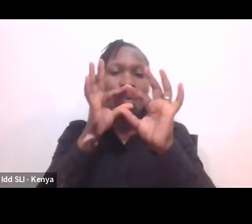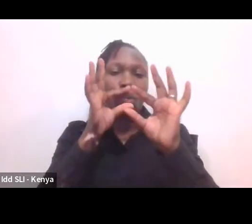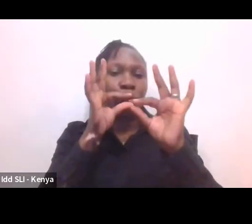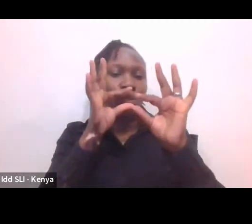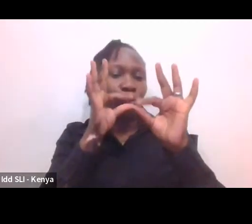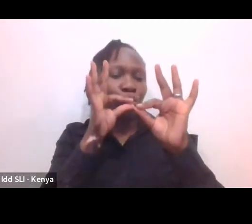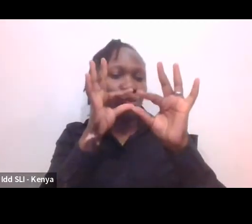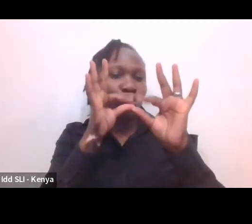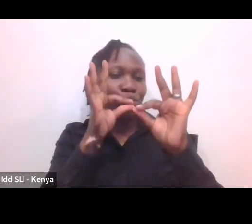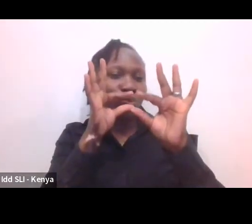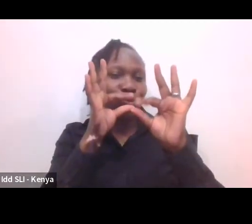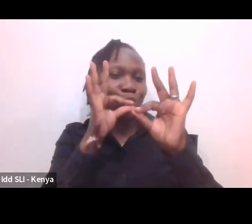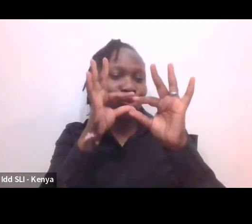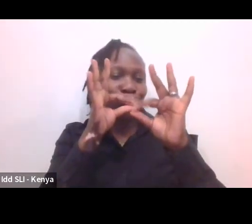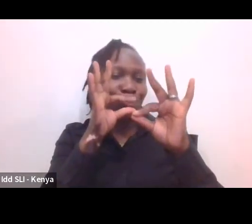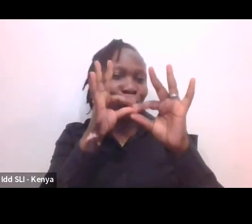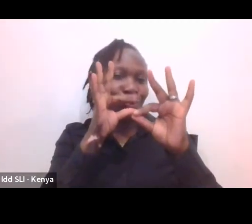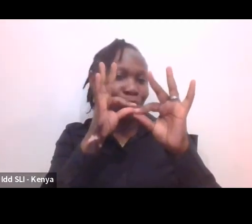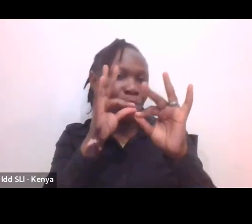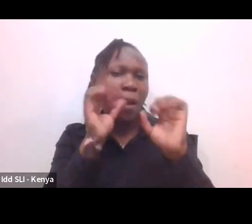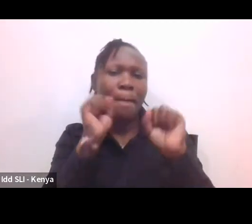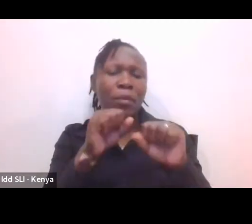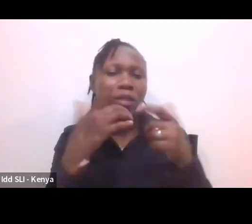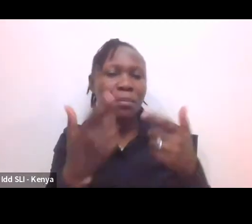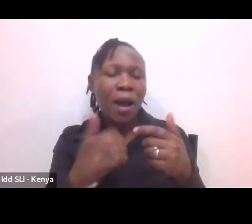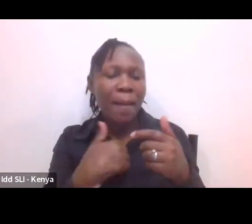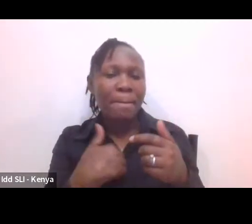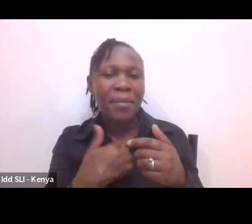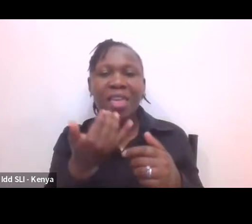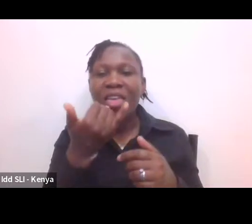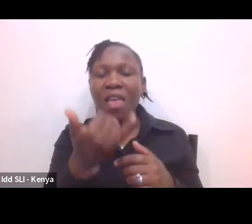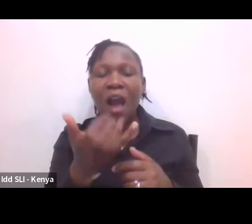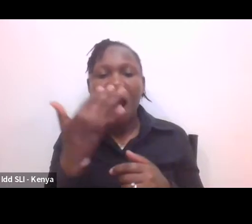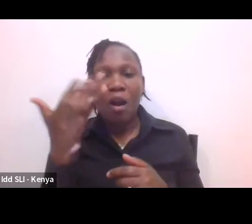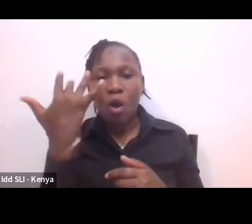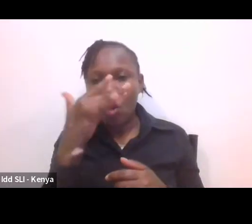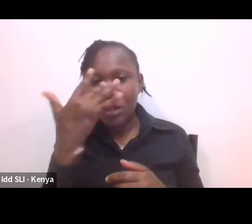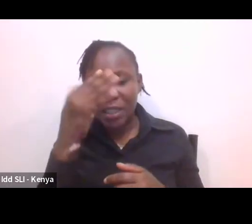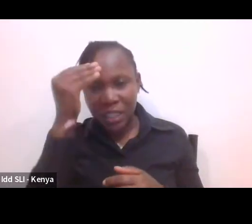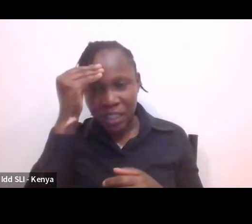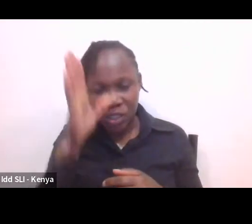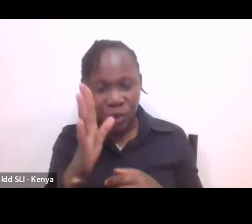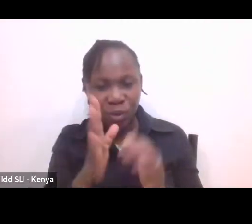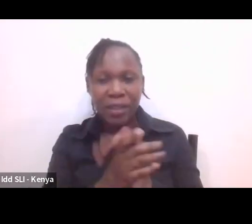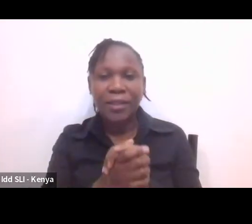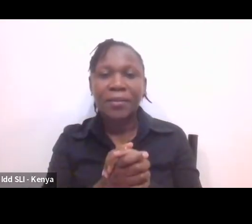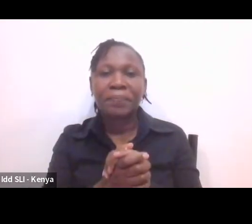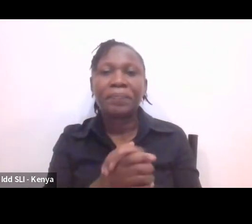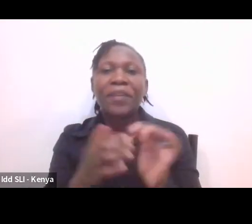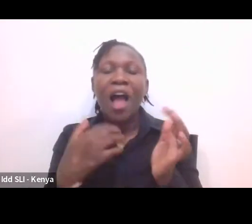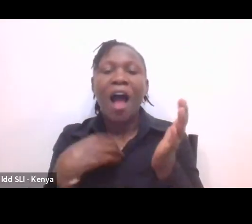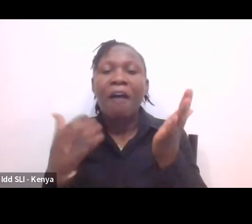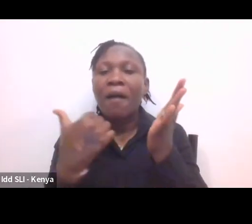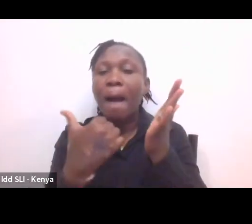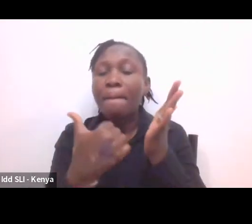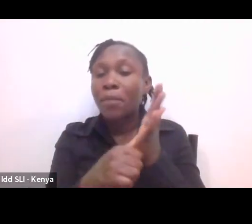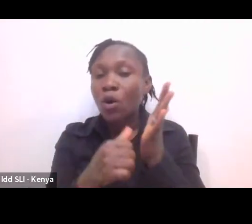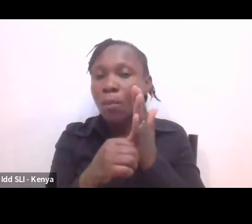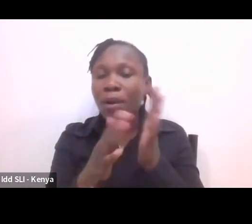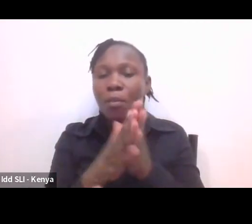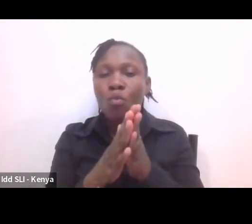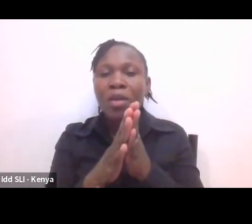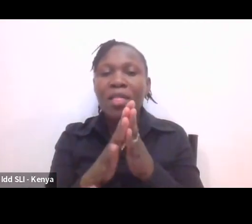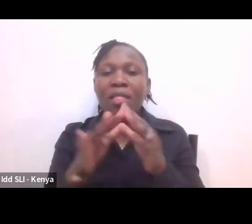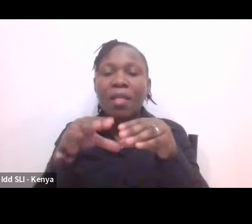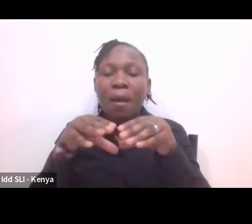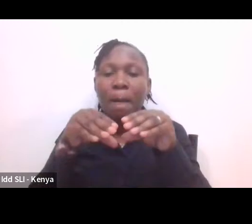like if I were a young autistic student with issues including motor skills, social